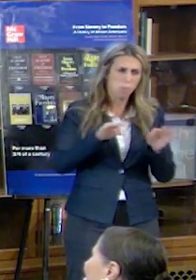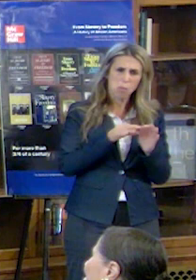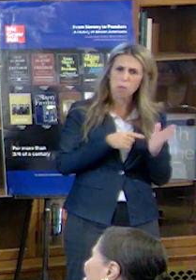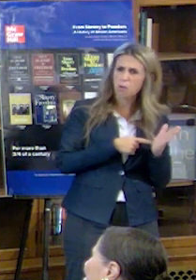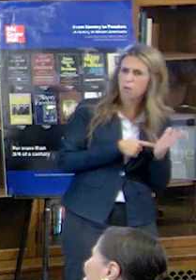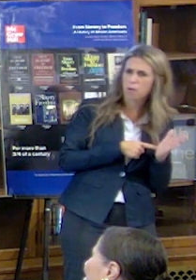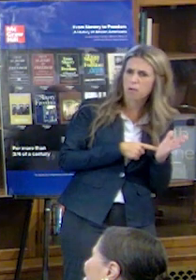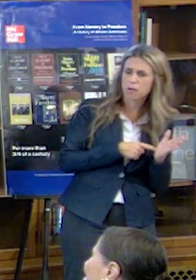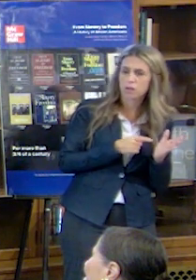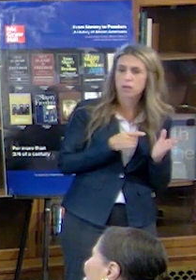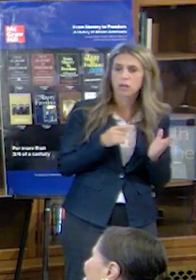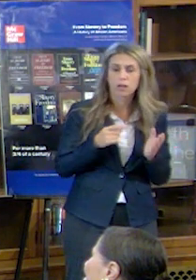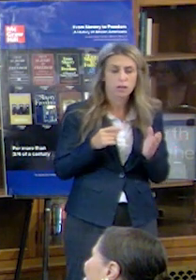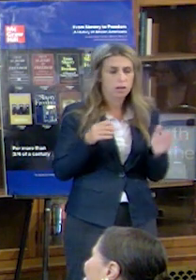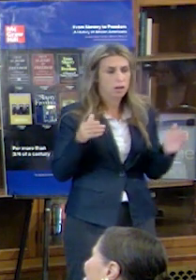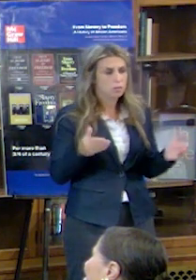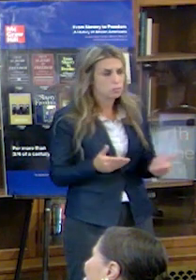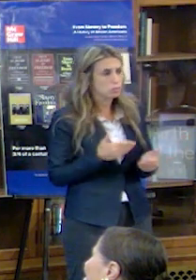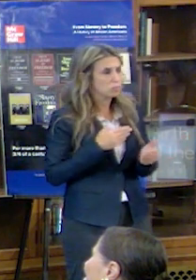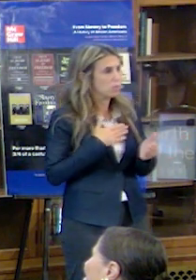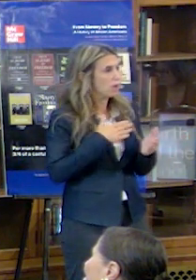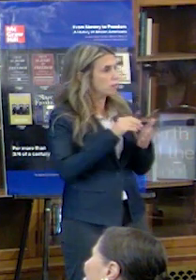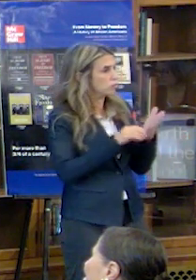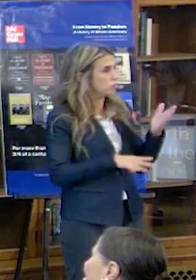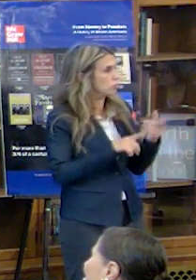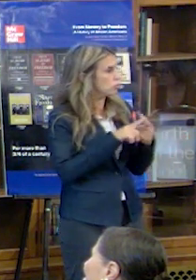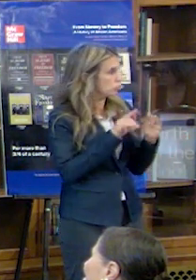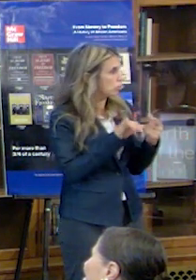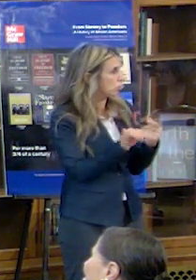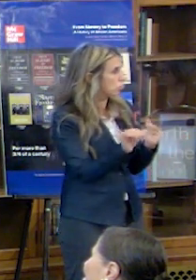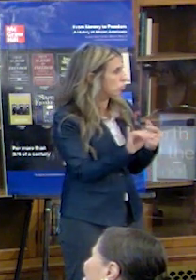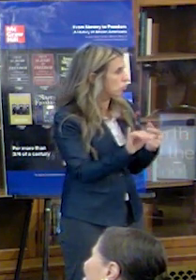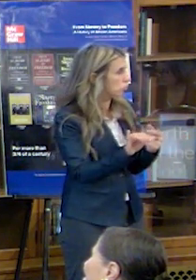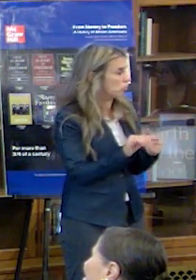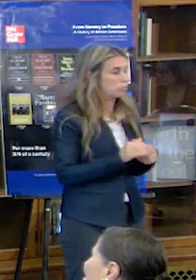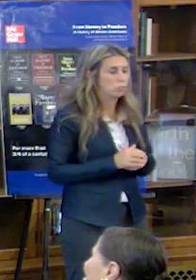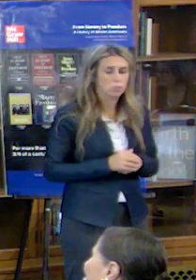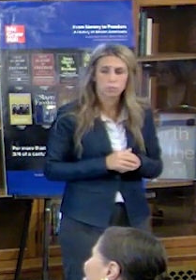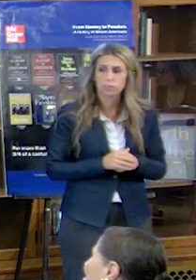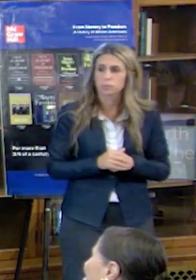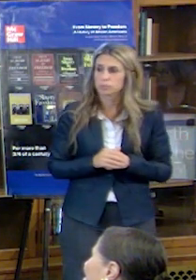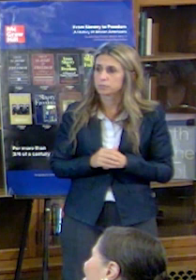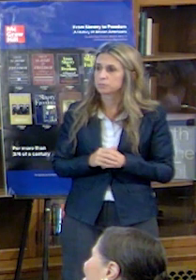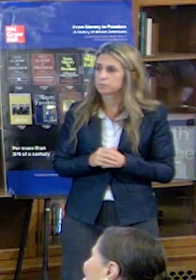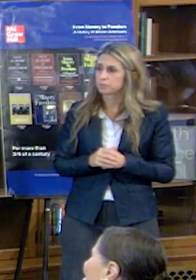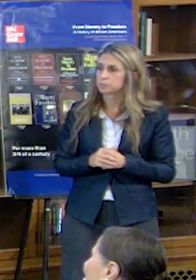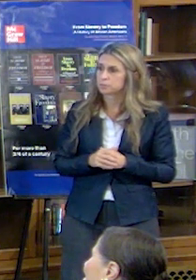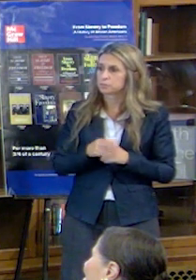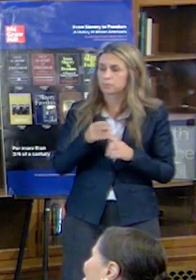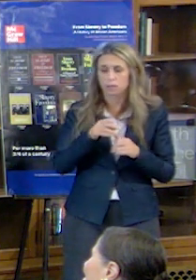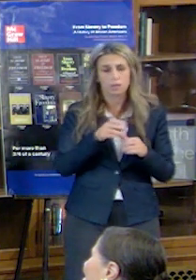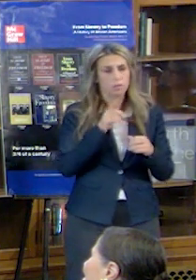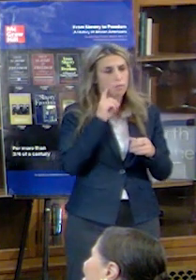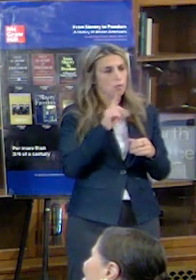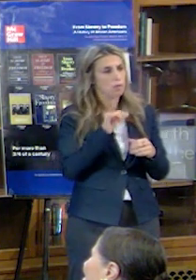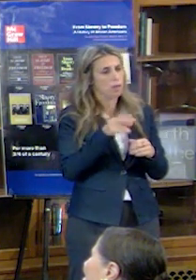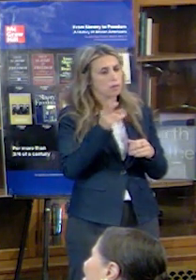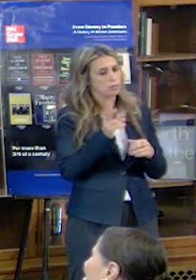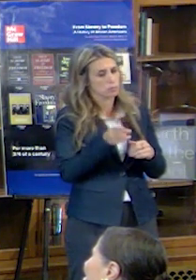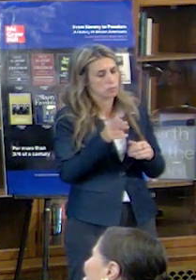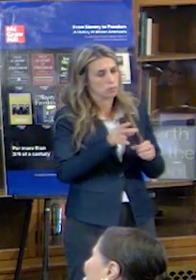and I make it a point to introduce my students not only to the scholarship but to the works that have informed U the historical